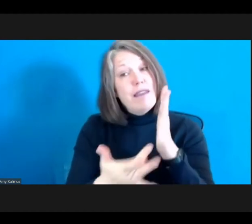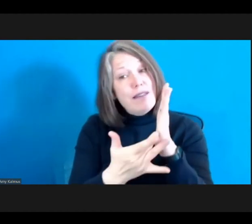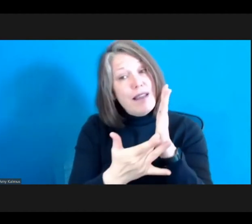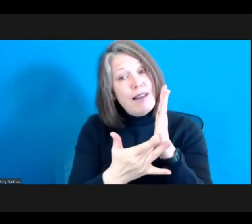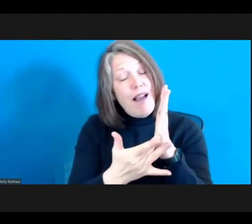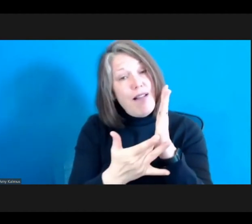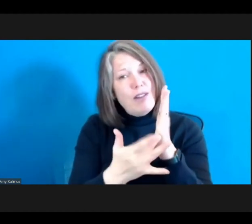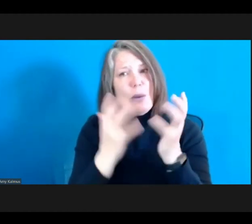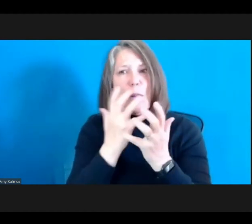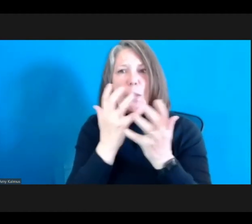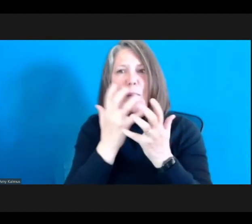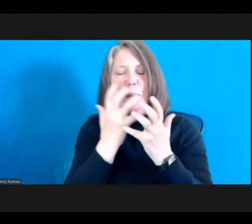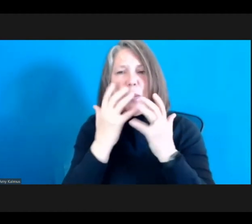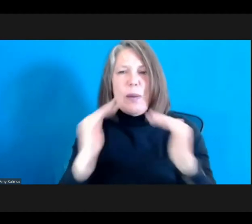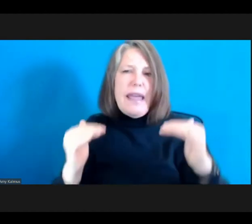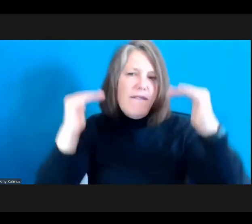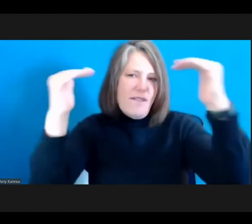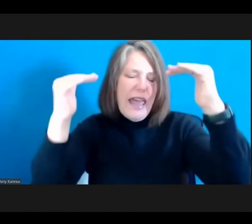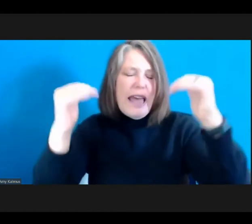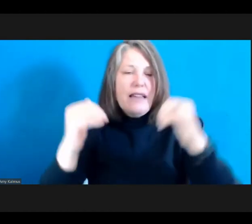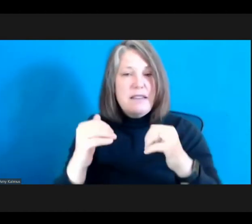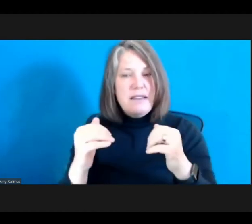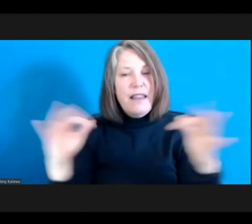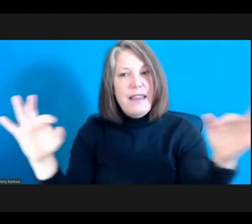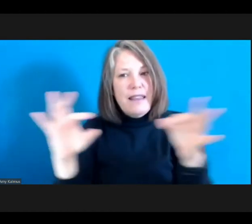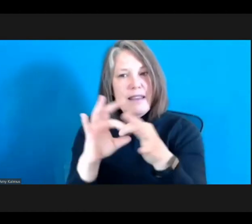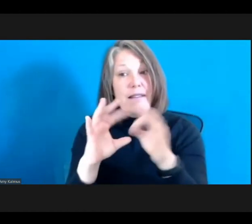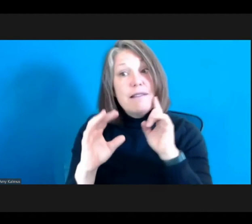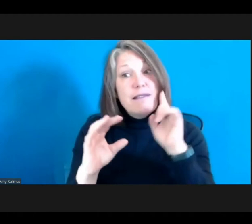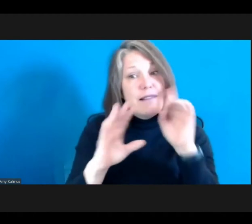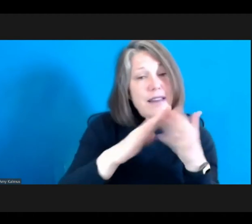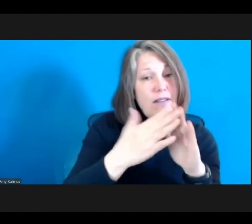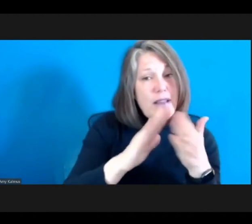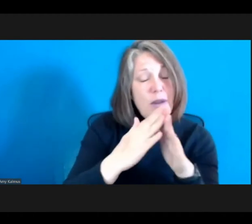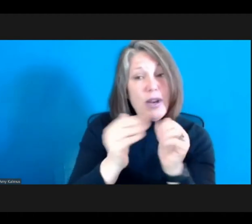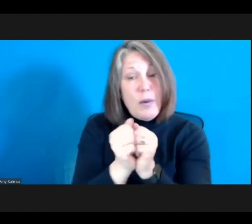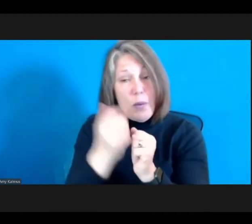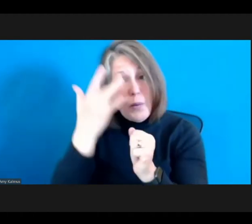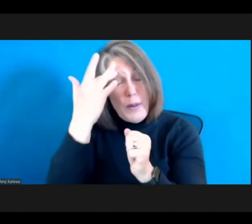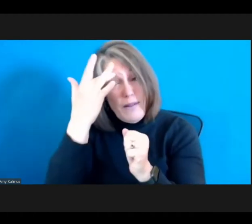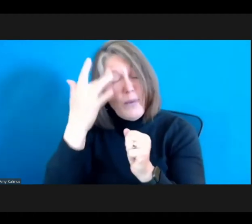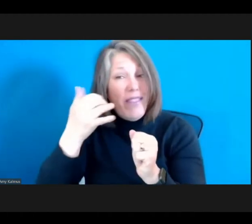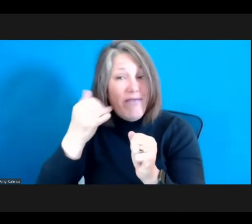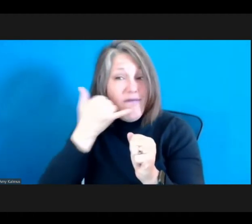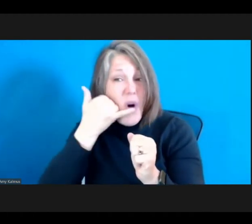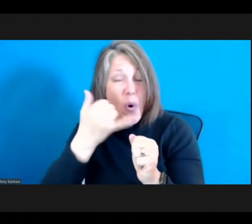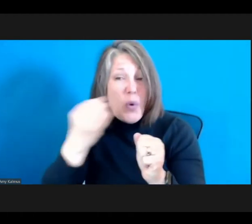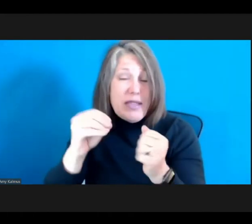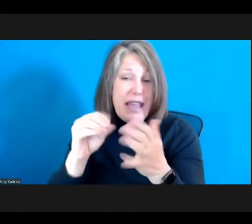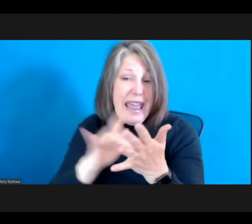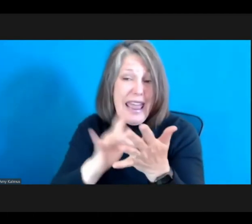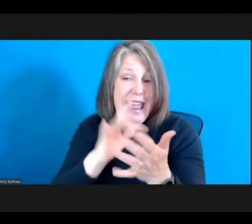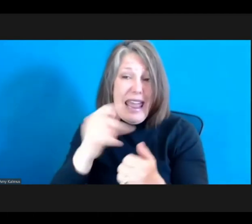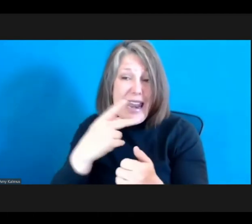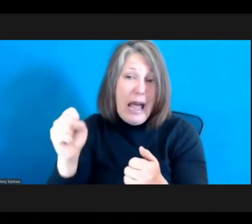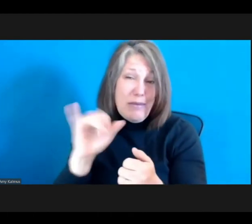has greatly advanced since that time, connecting the deaf community via smartphones and online apps, such as